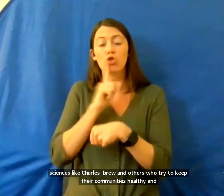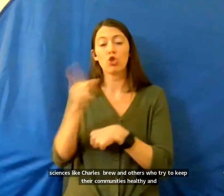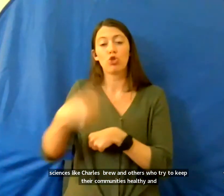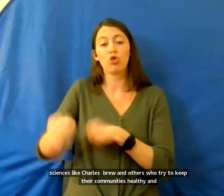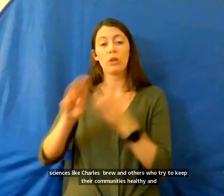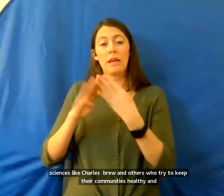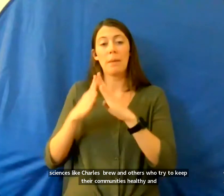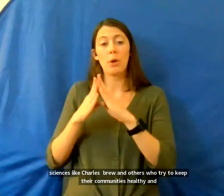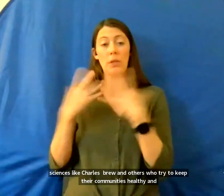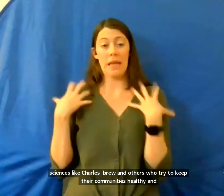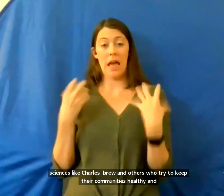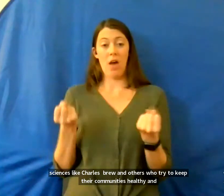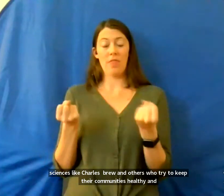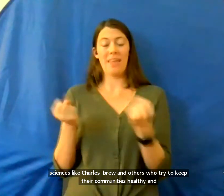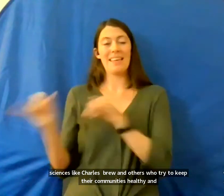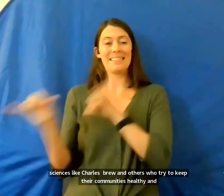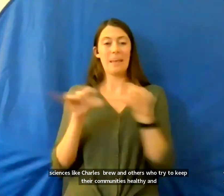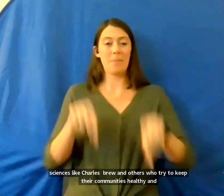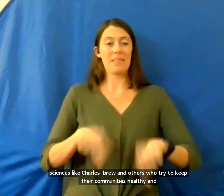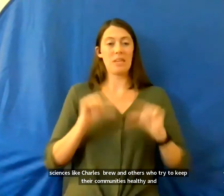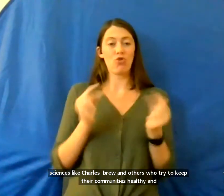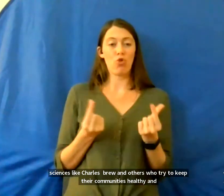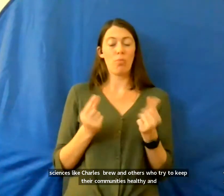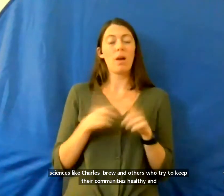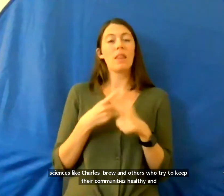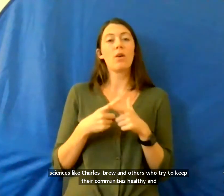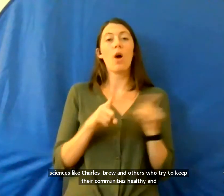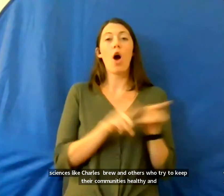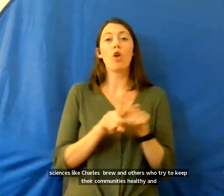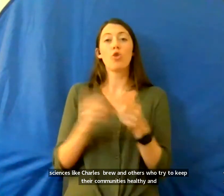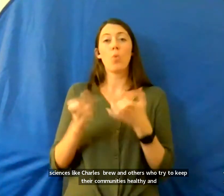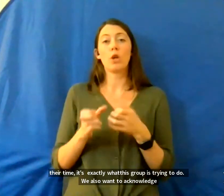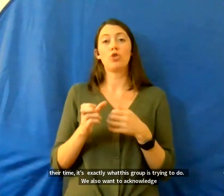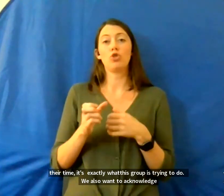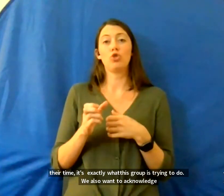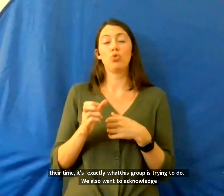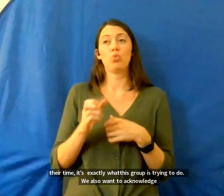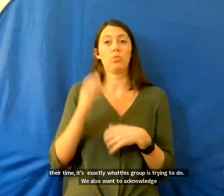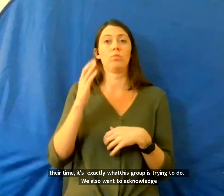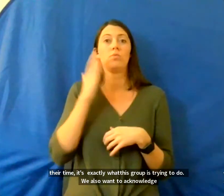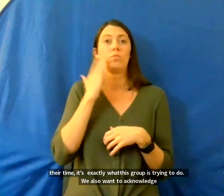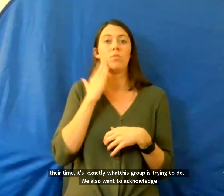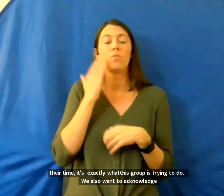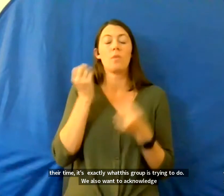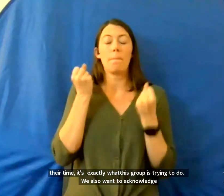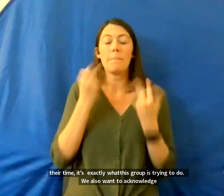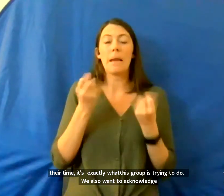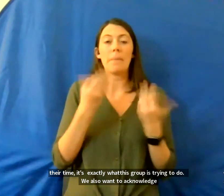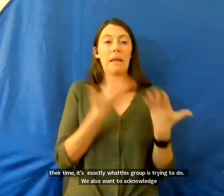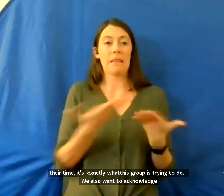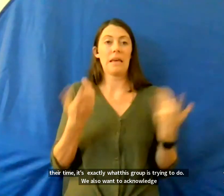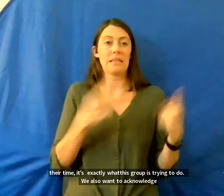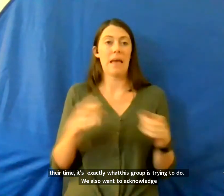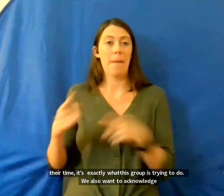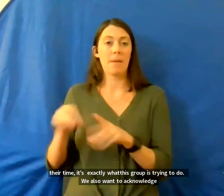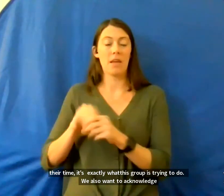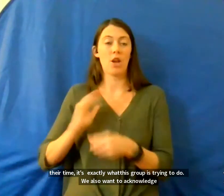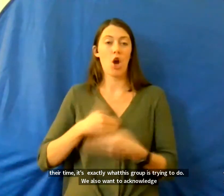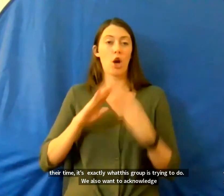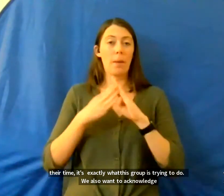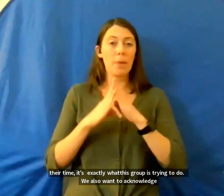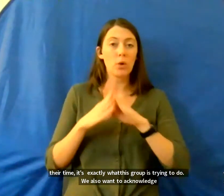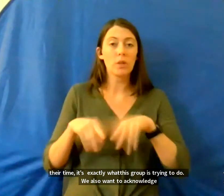also want to acknowledge that there's a lot going on in our communities, that there is an increase in street violence. COVID